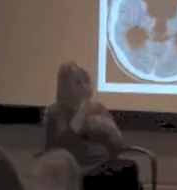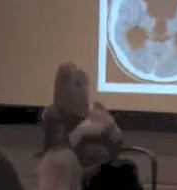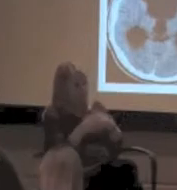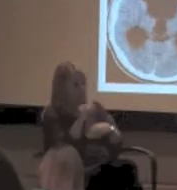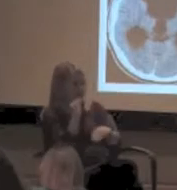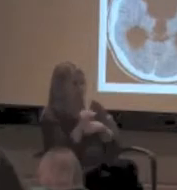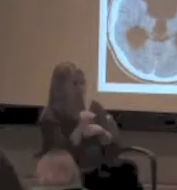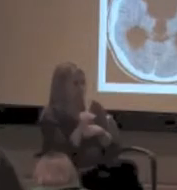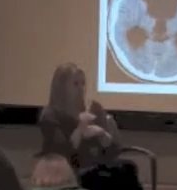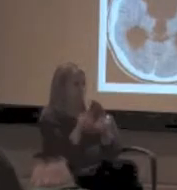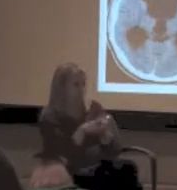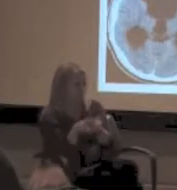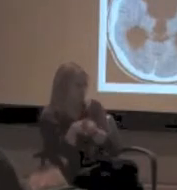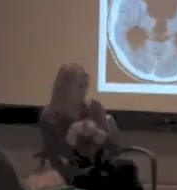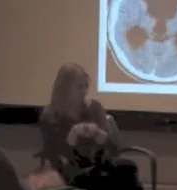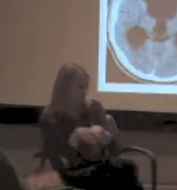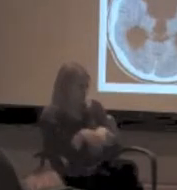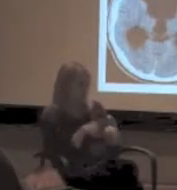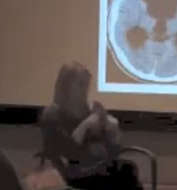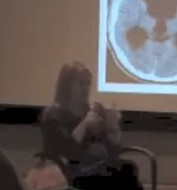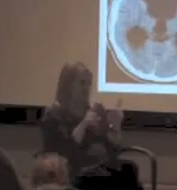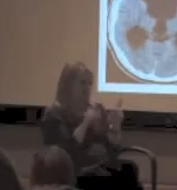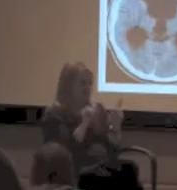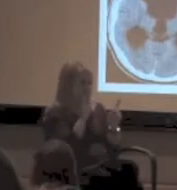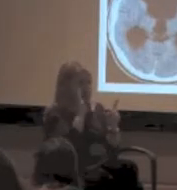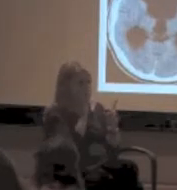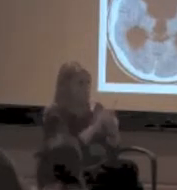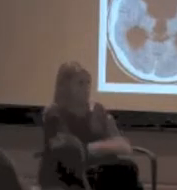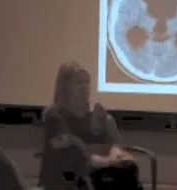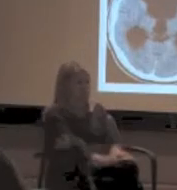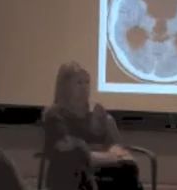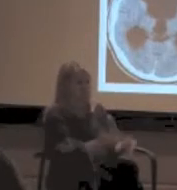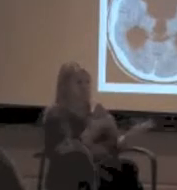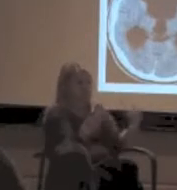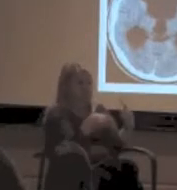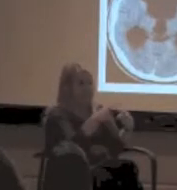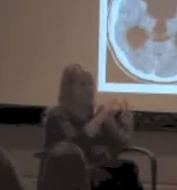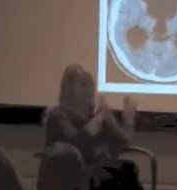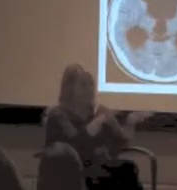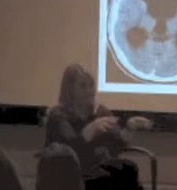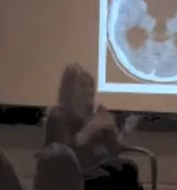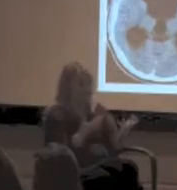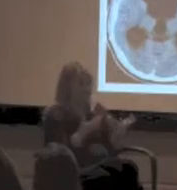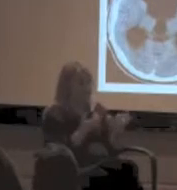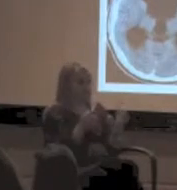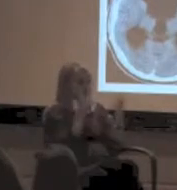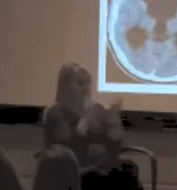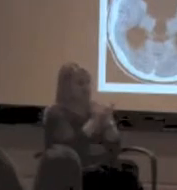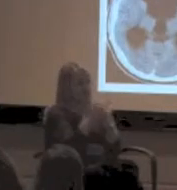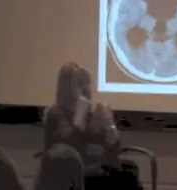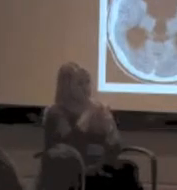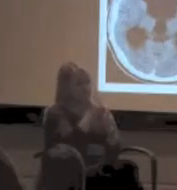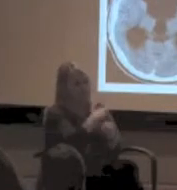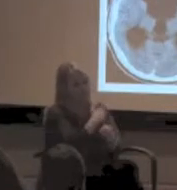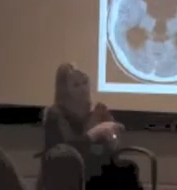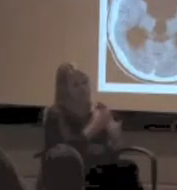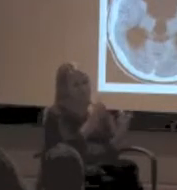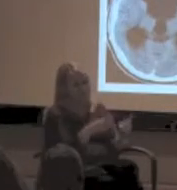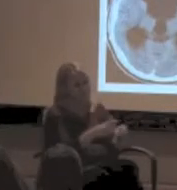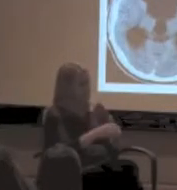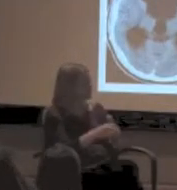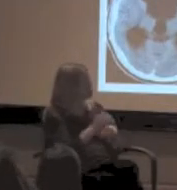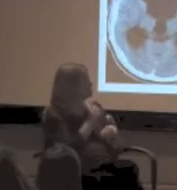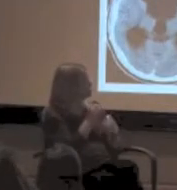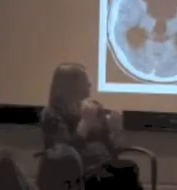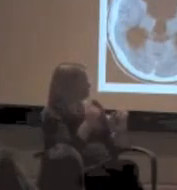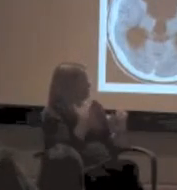and nights as well. But that'll take a year probably because it's a lot of change for the hospital. And also we're